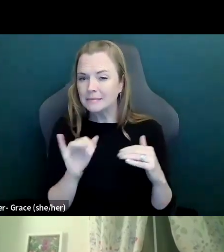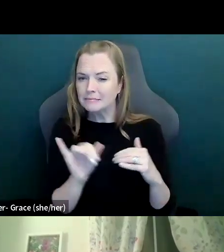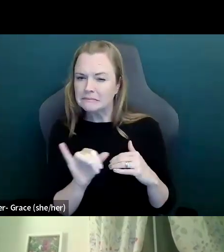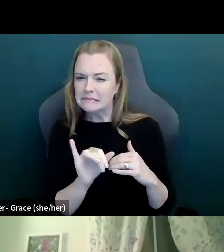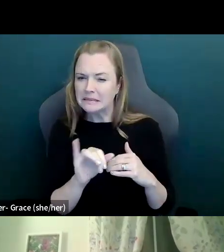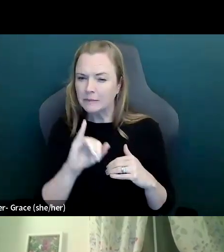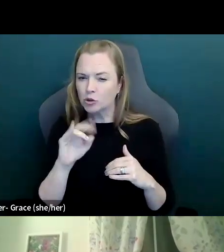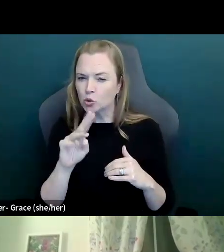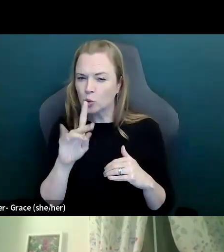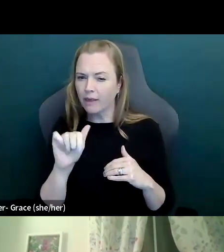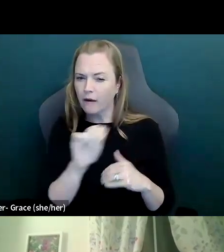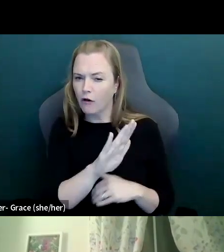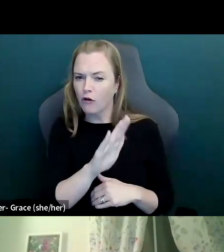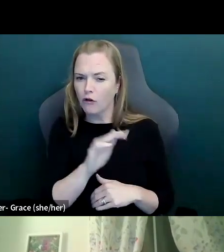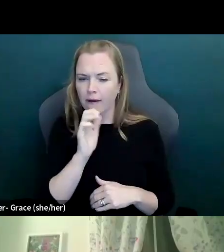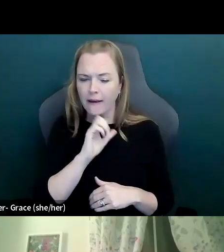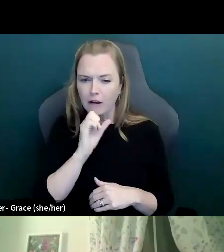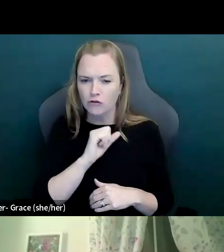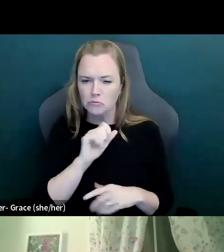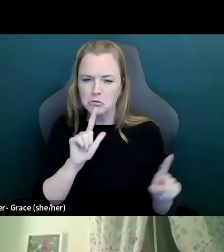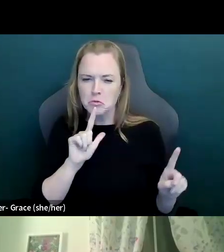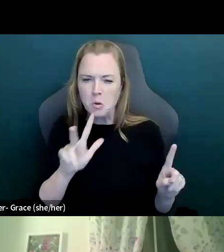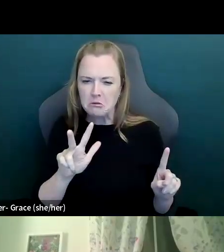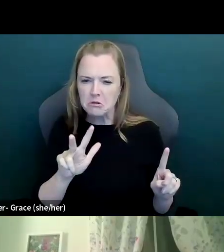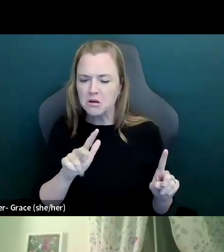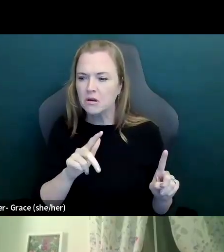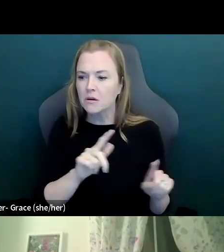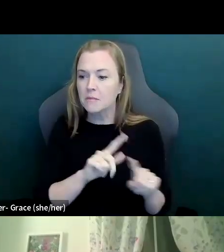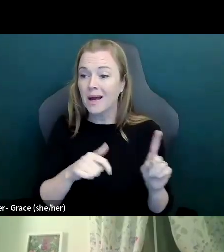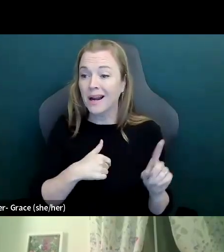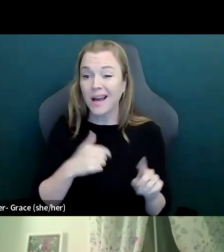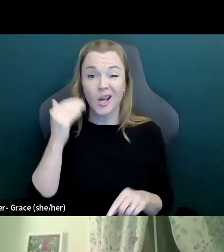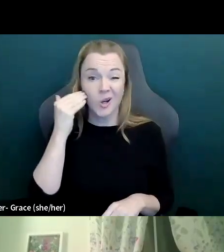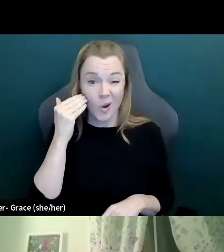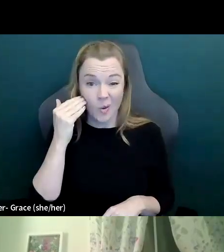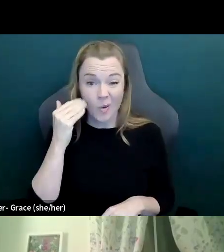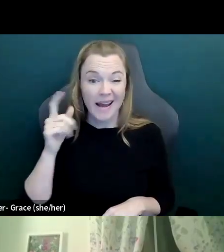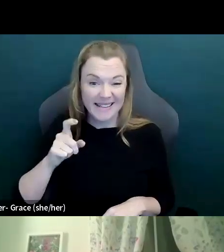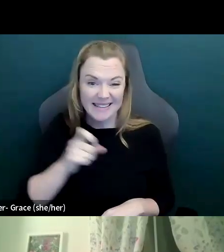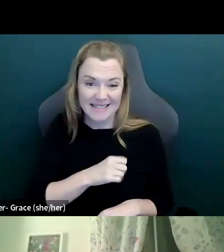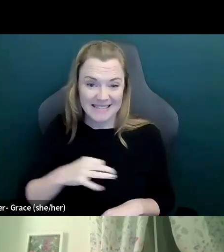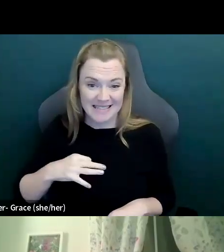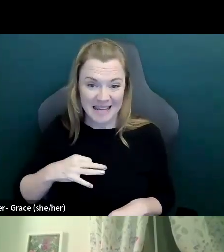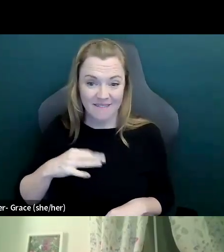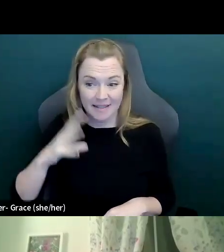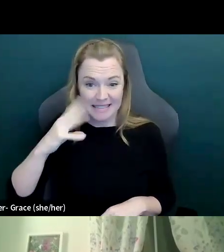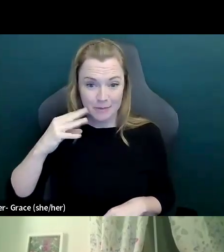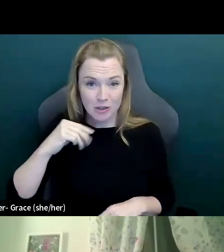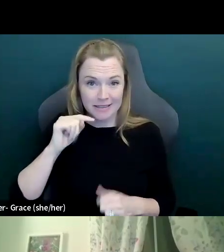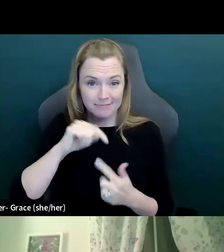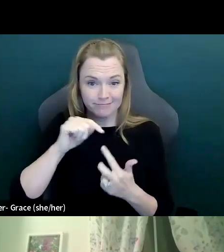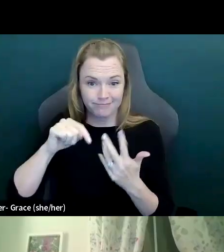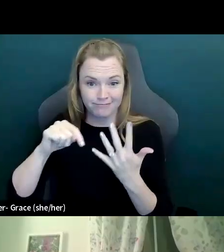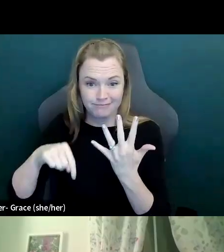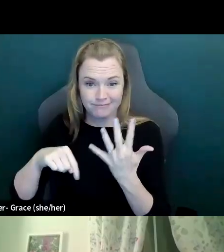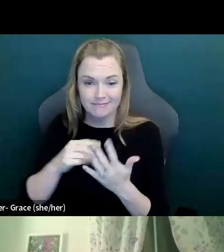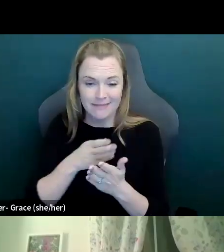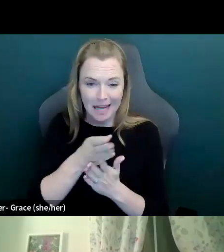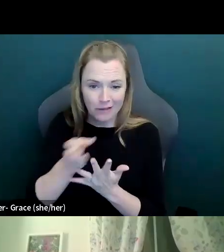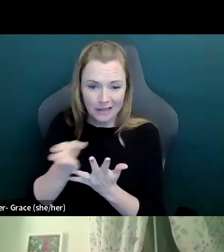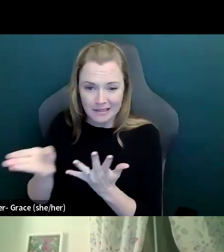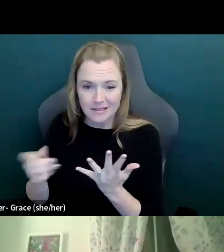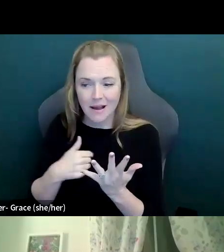23. But I also knew I needed staff that had experience in different areas. And so I